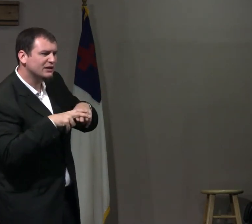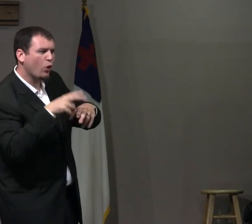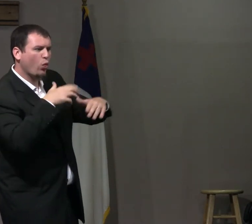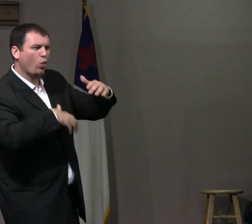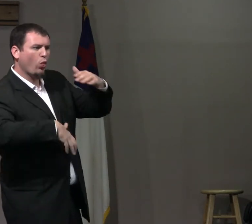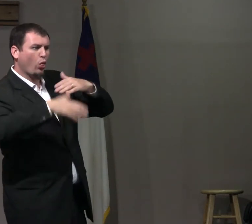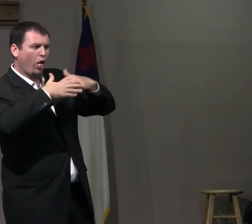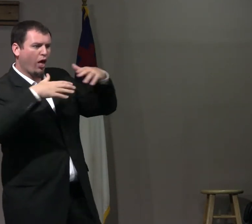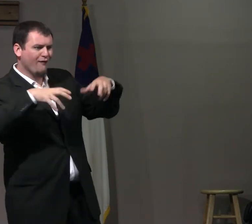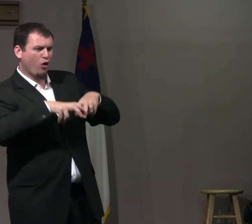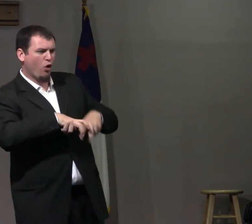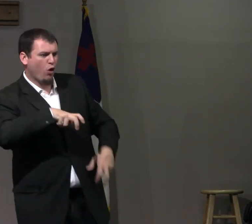Hey Jesus,